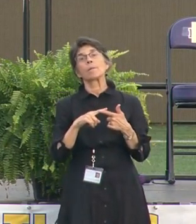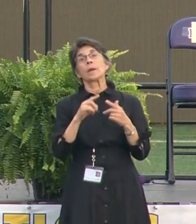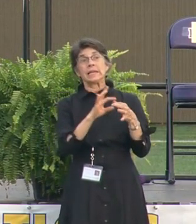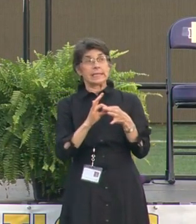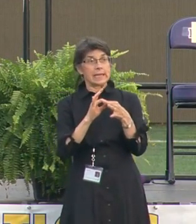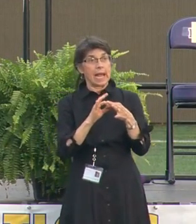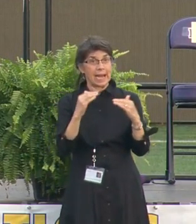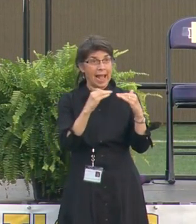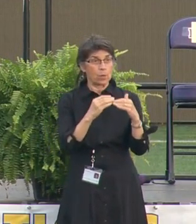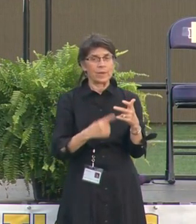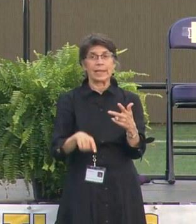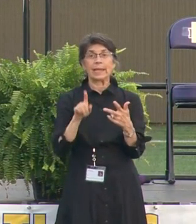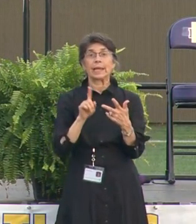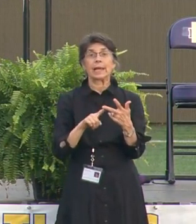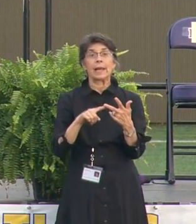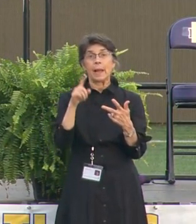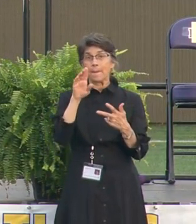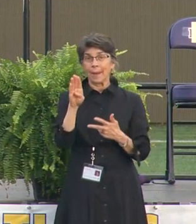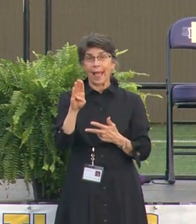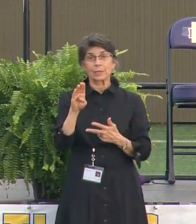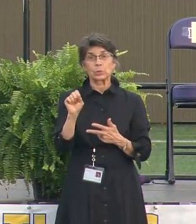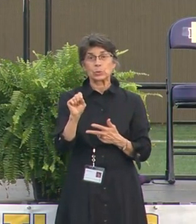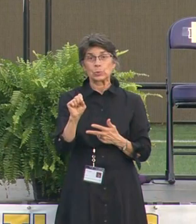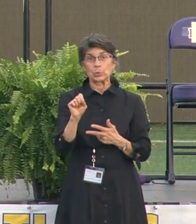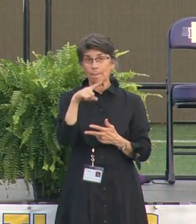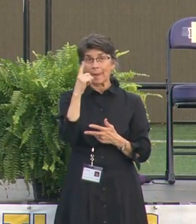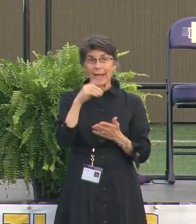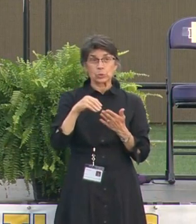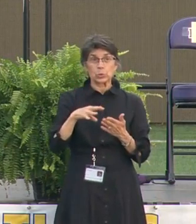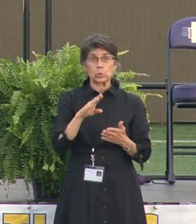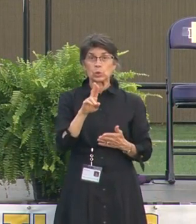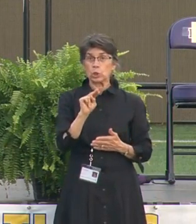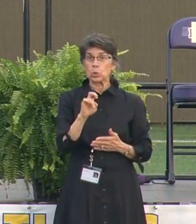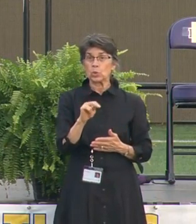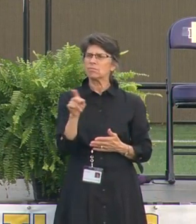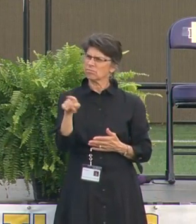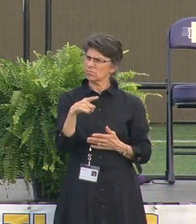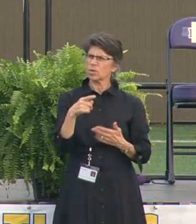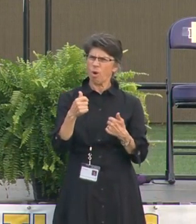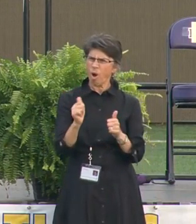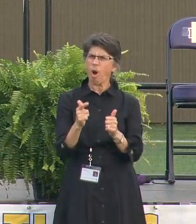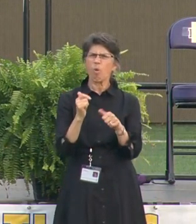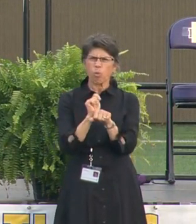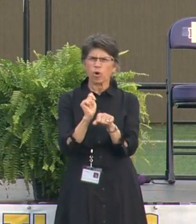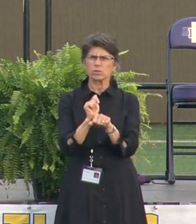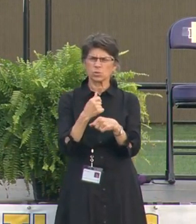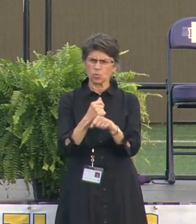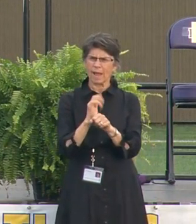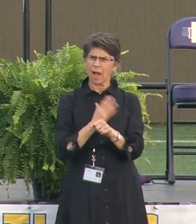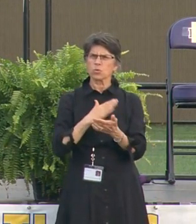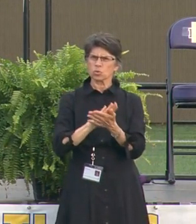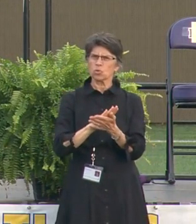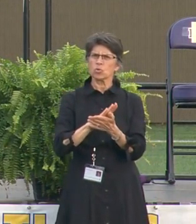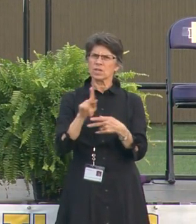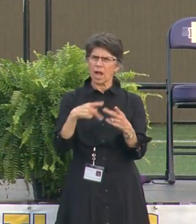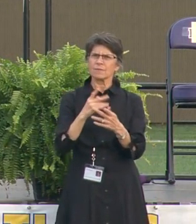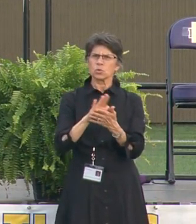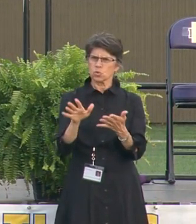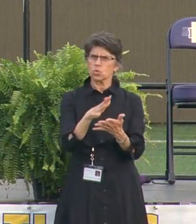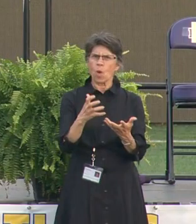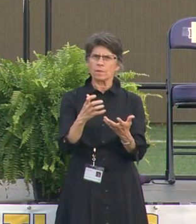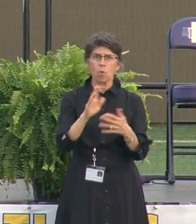Union, who have continually challenged us to make East the kind of school you think it should be. All of you who've marched